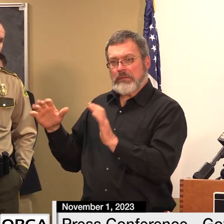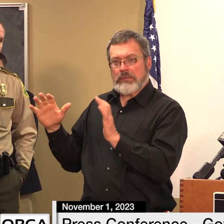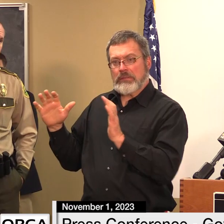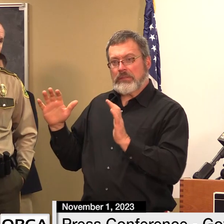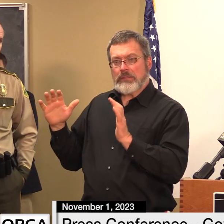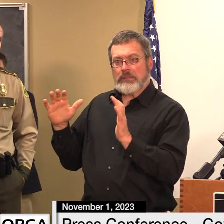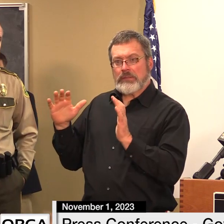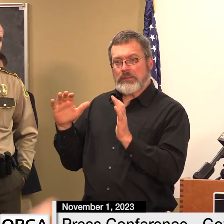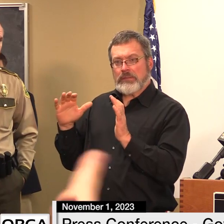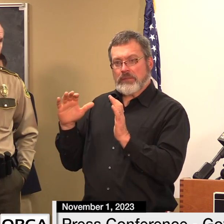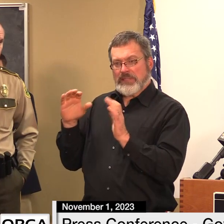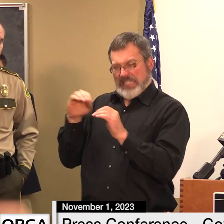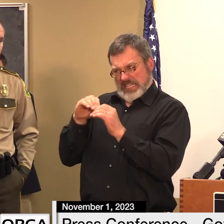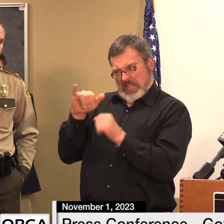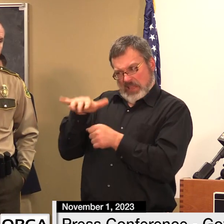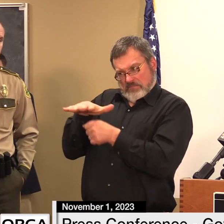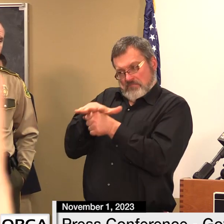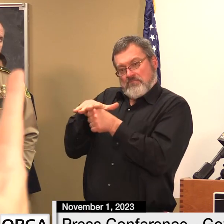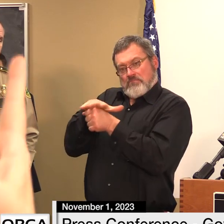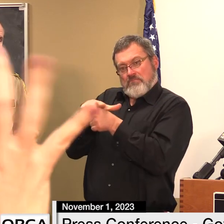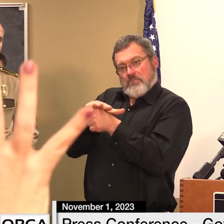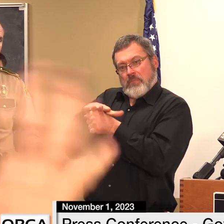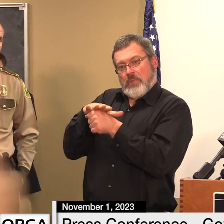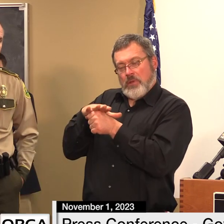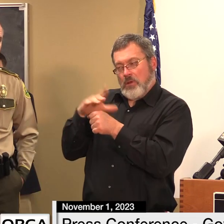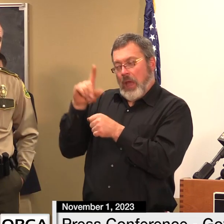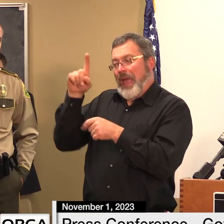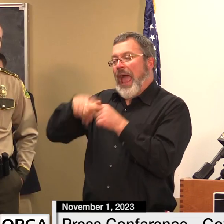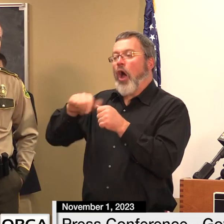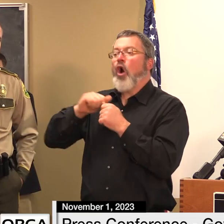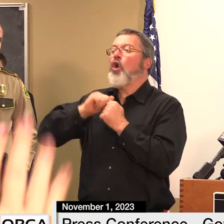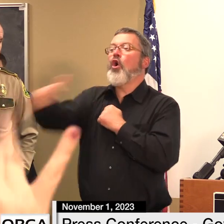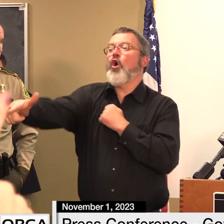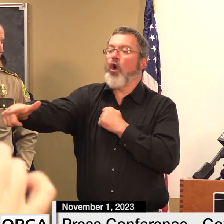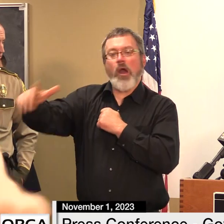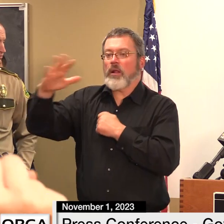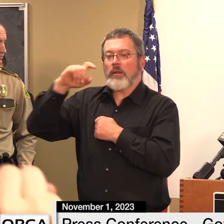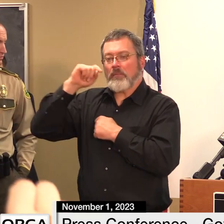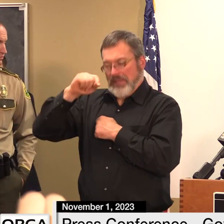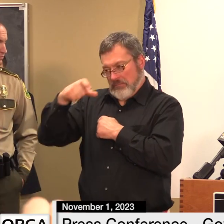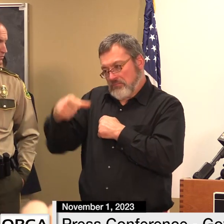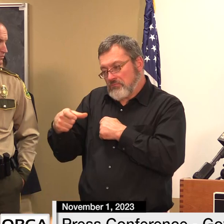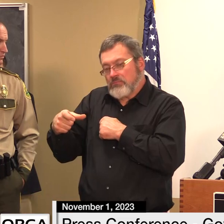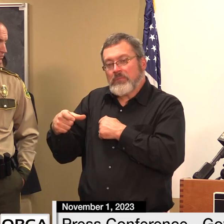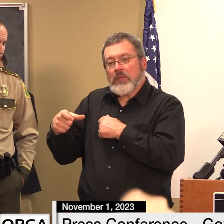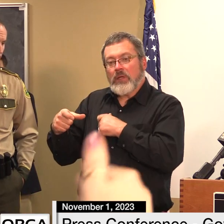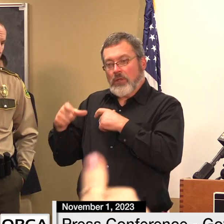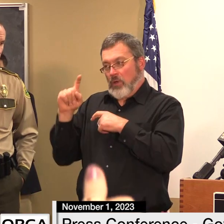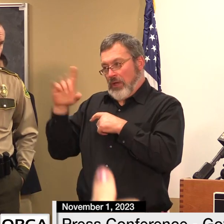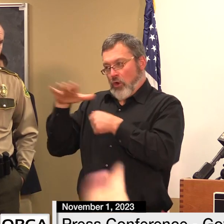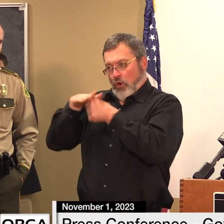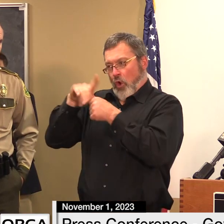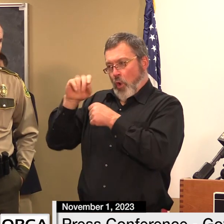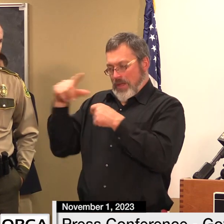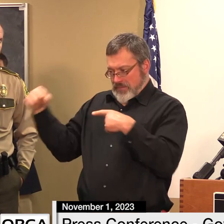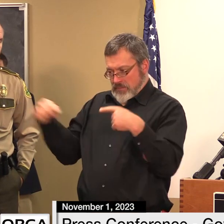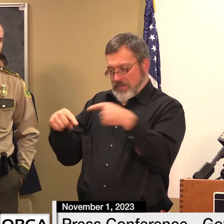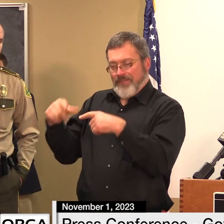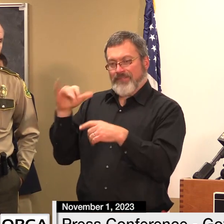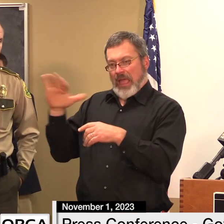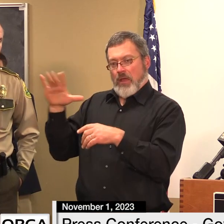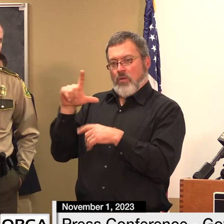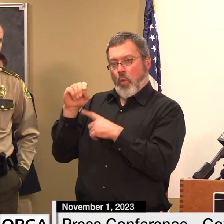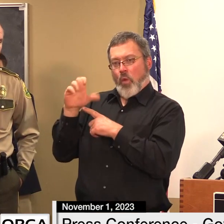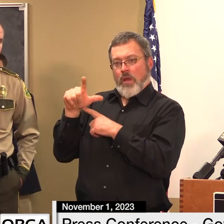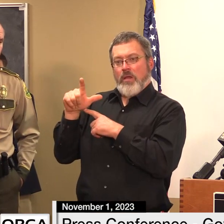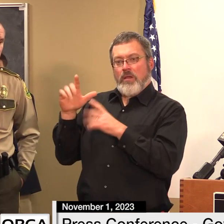be in that section, like on 89, town of Berlin can be there watching the speed limits